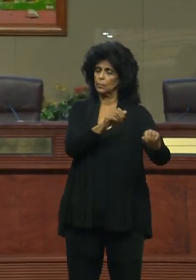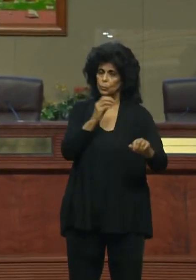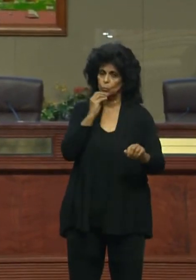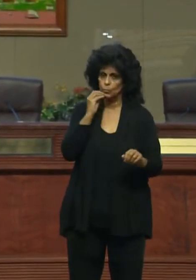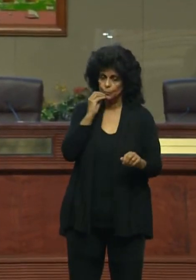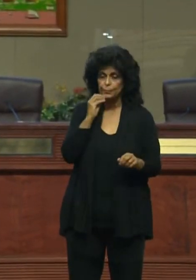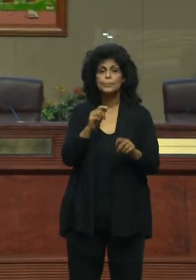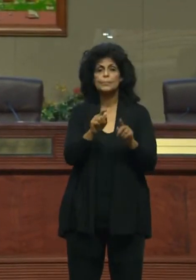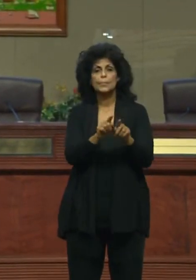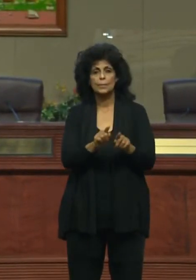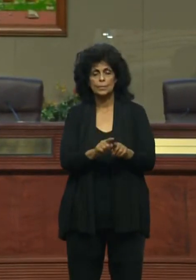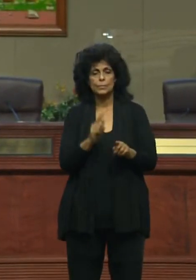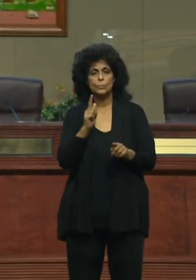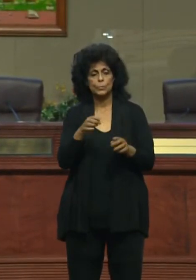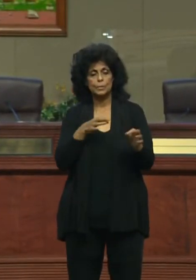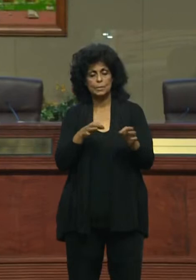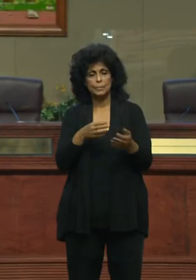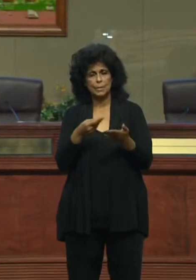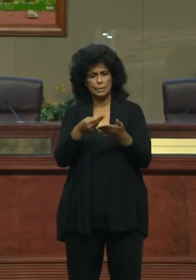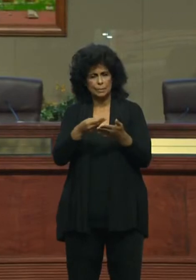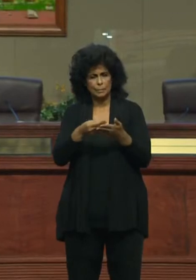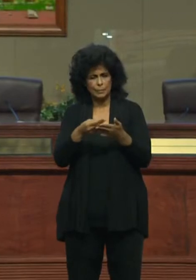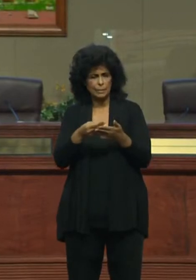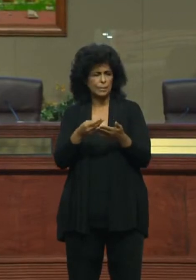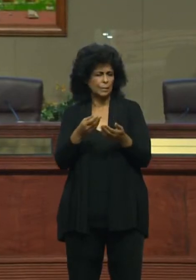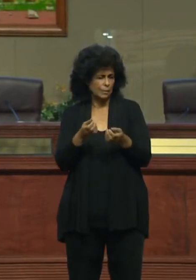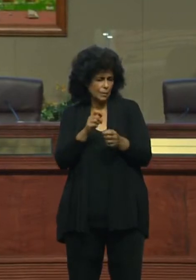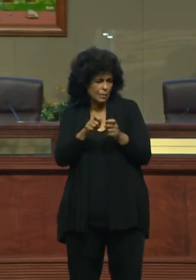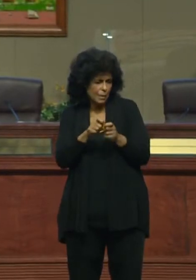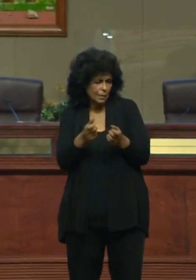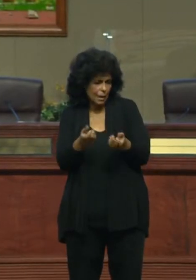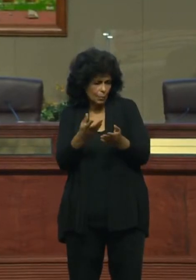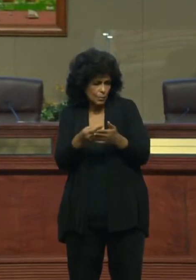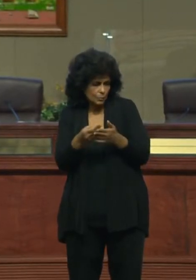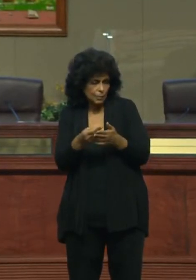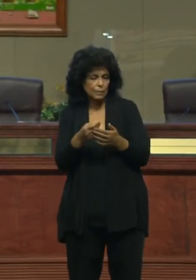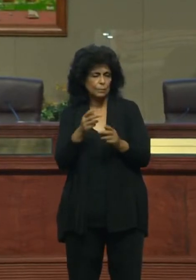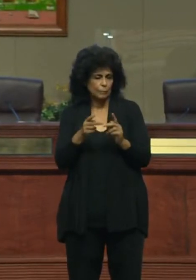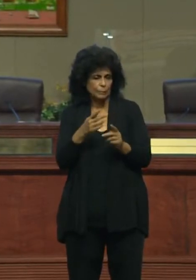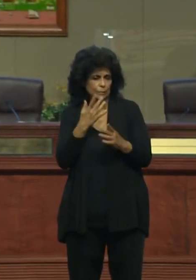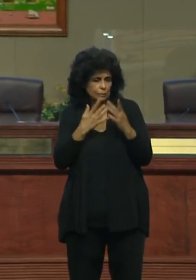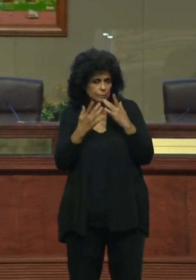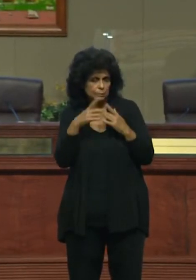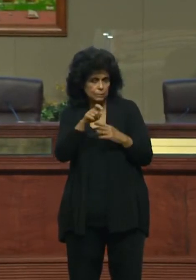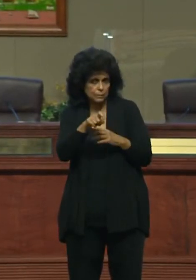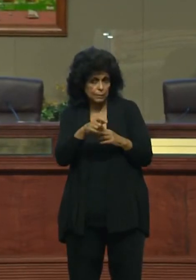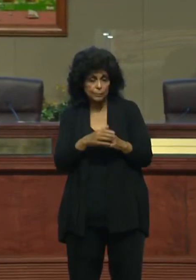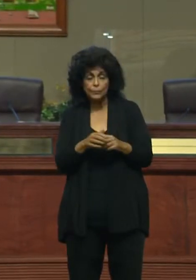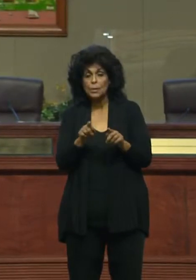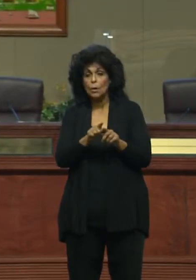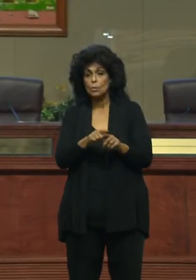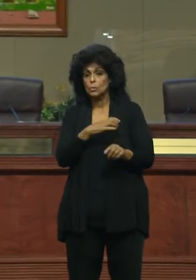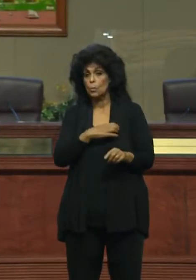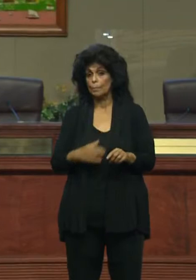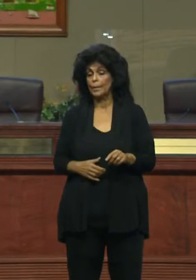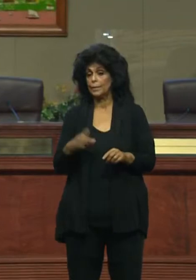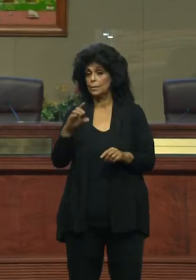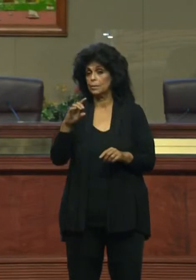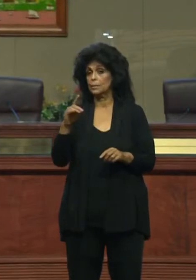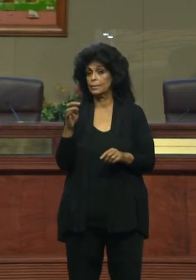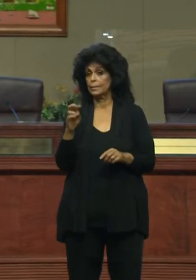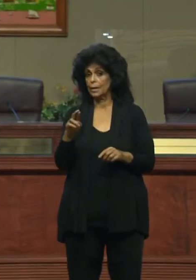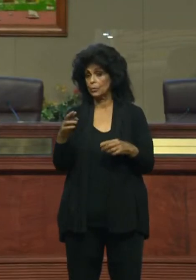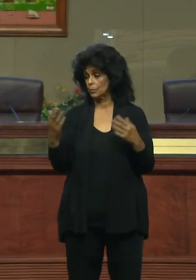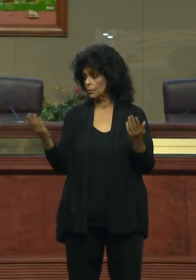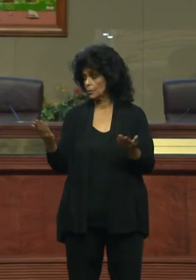report specific dollar amounts for those who are in need. Orlando Mayor Buddy Dyer is here. He will discuss vaccination opportunities in the city